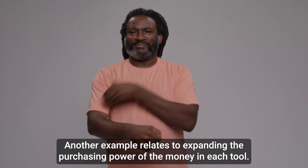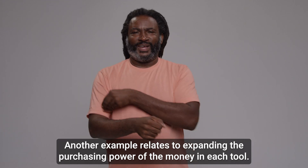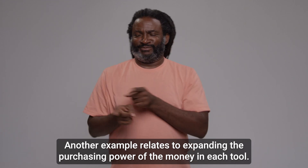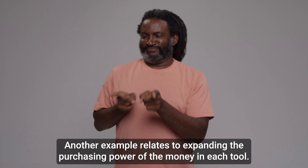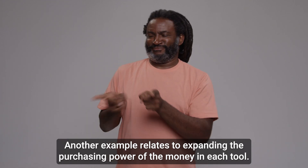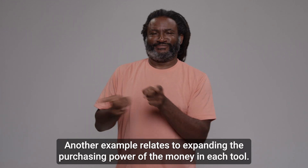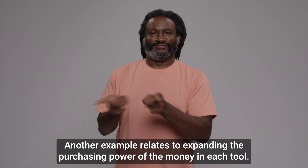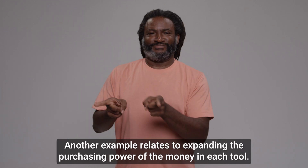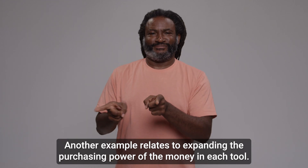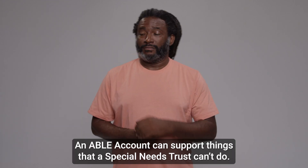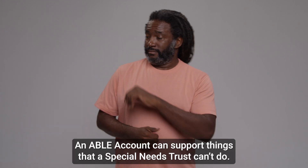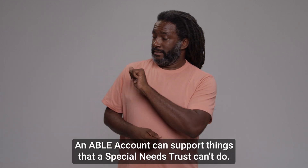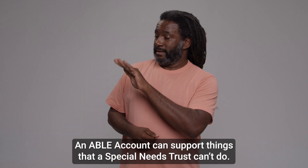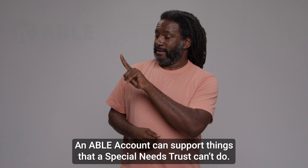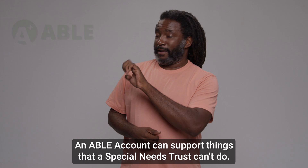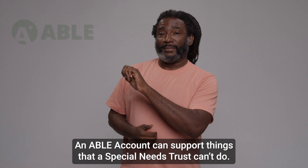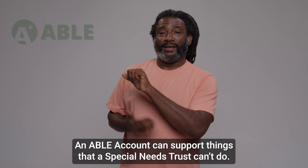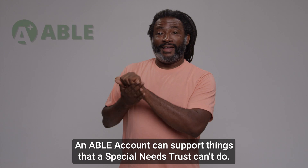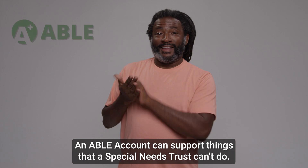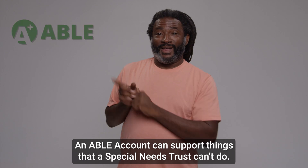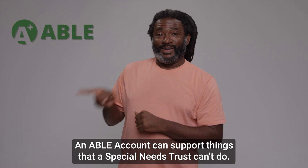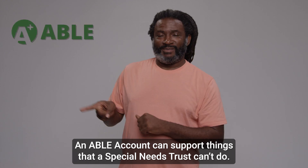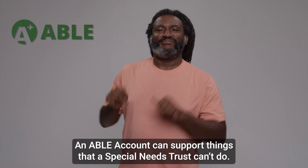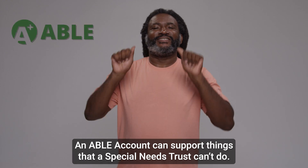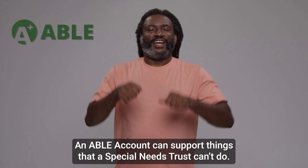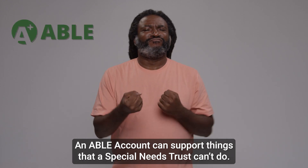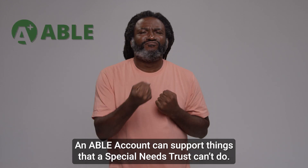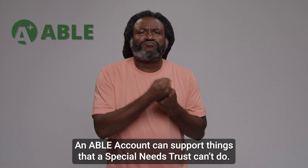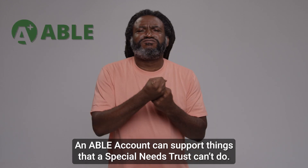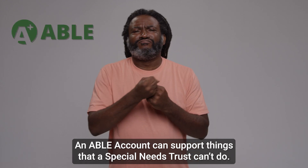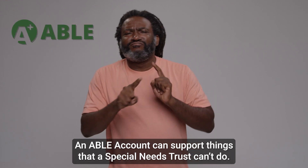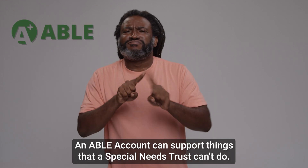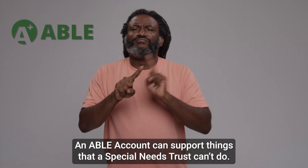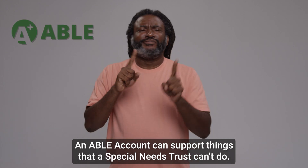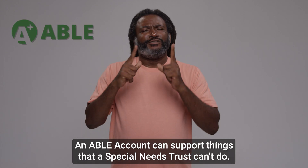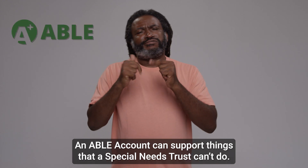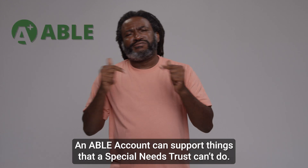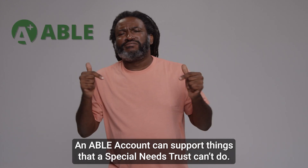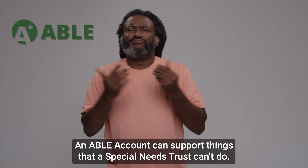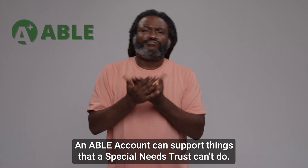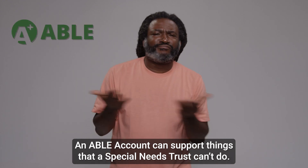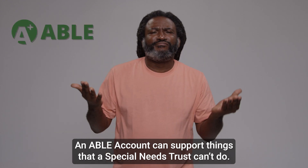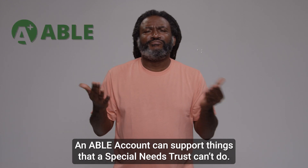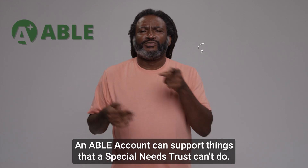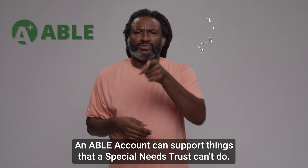purchasing power of the money in each tool. An ABLE account can support things that a special needs trust can't